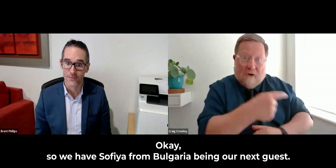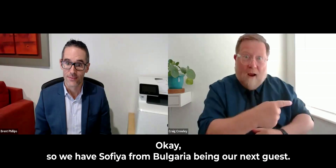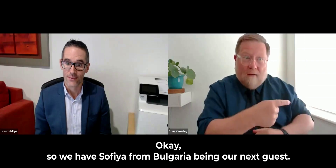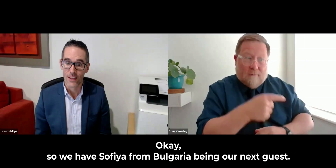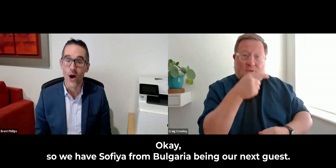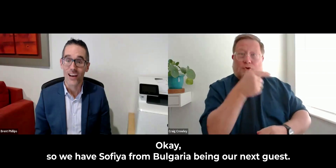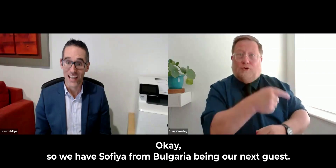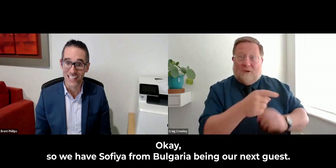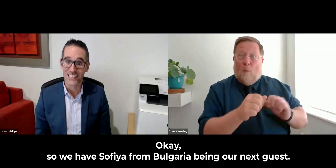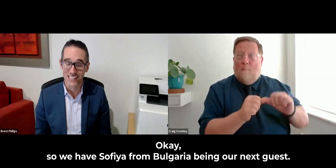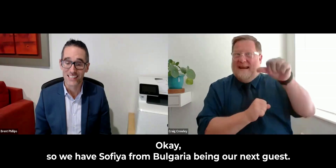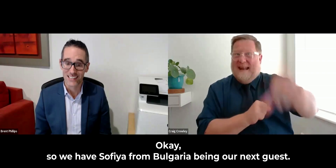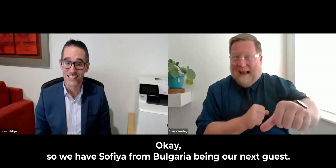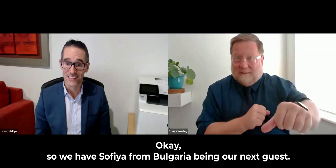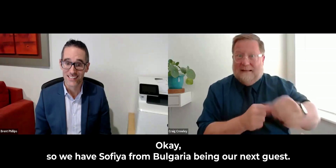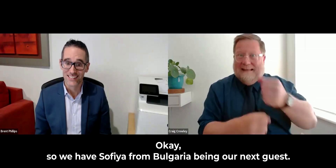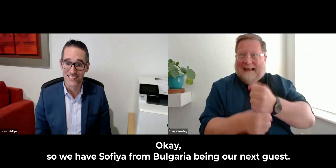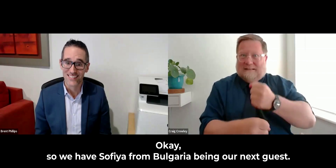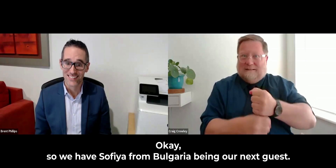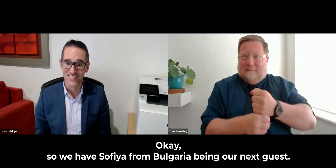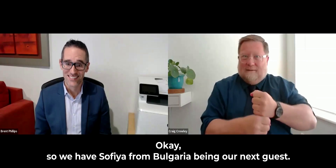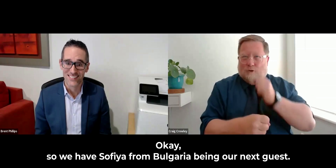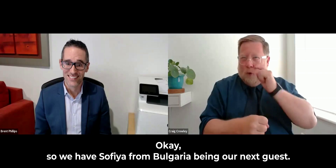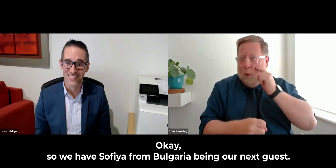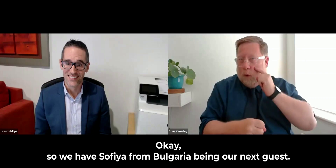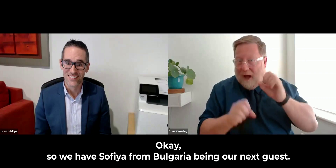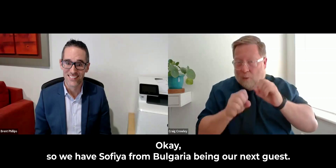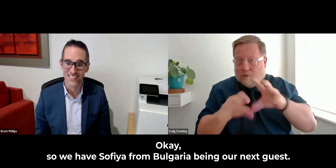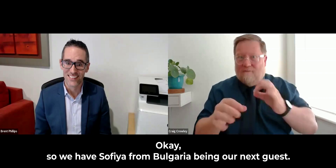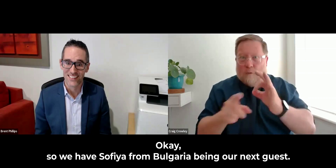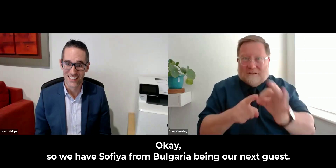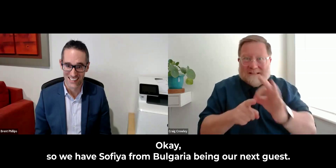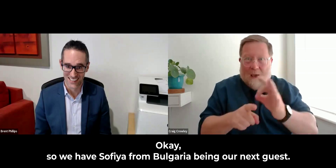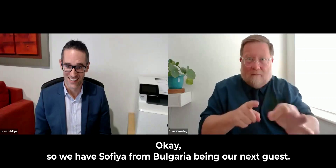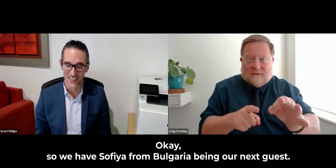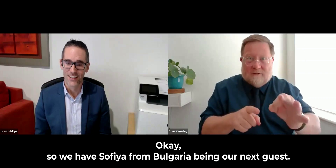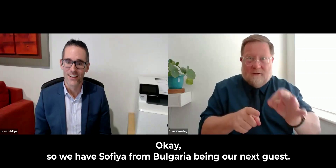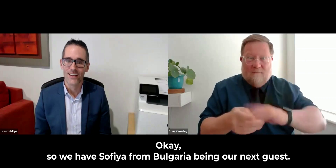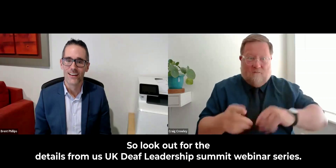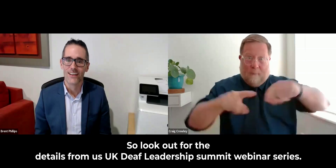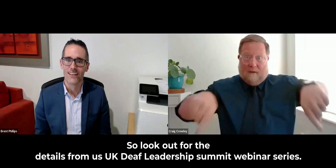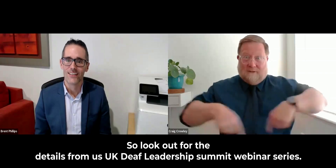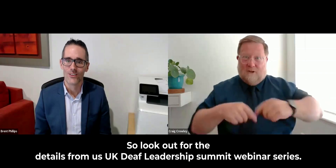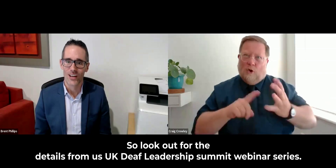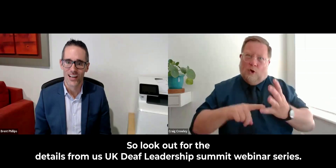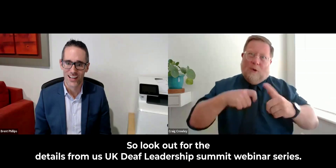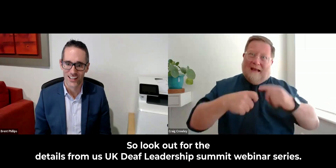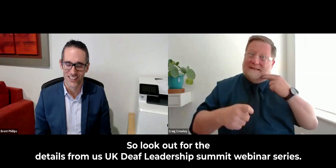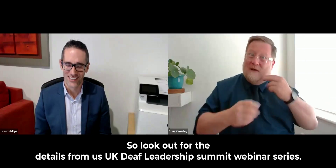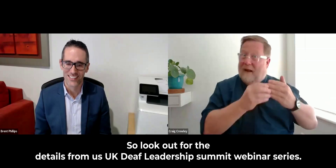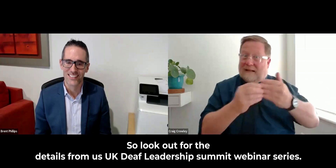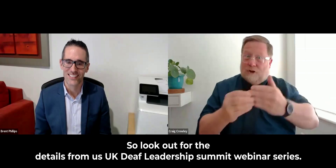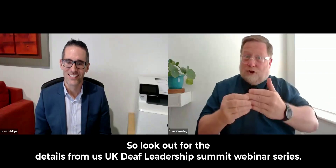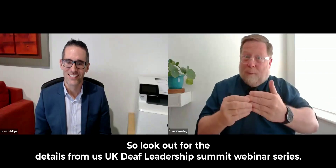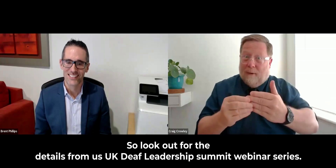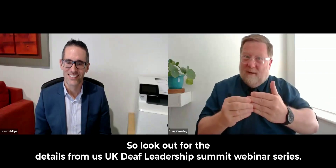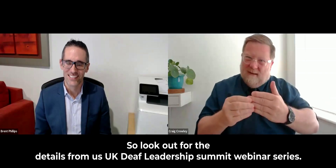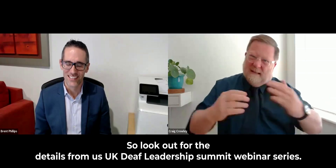from Bulgaria, giving our being our next guest. So look out from the details from us, UK